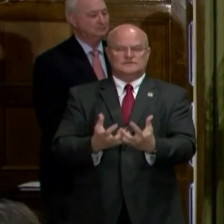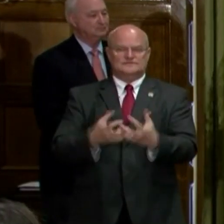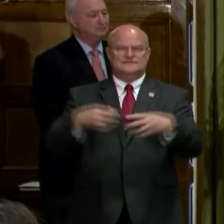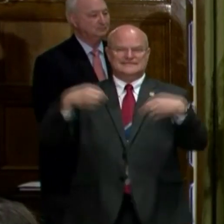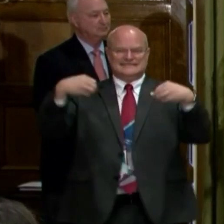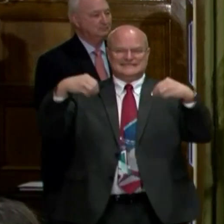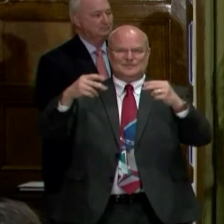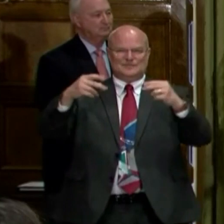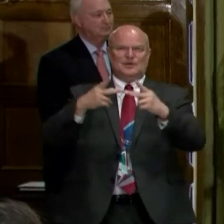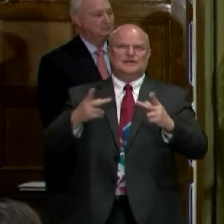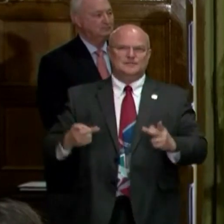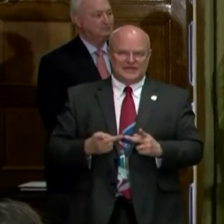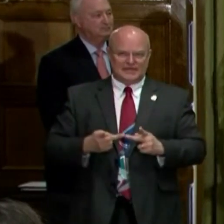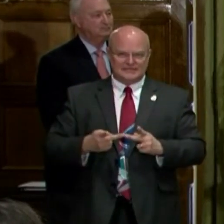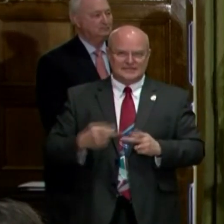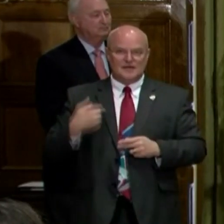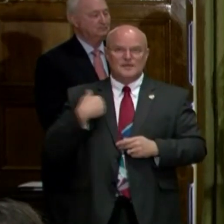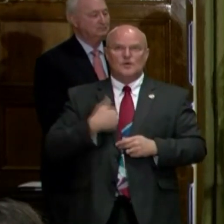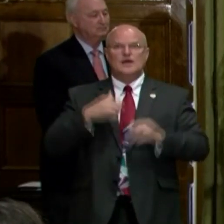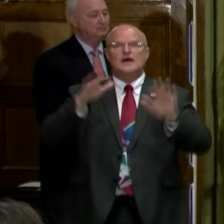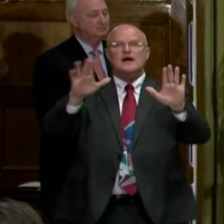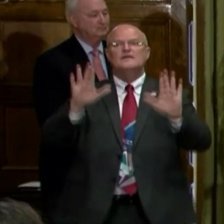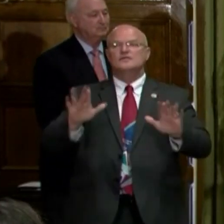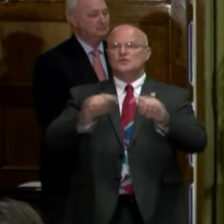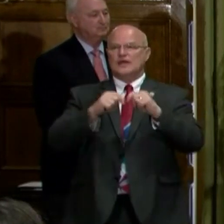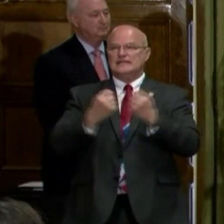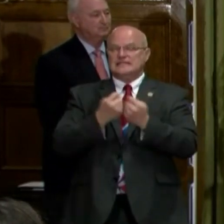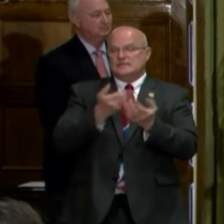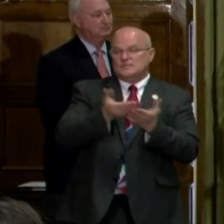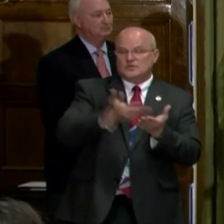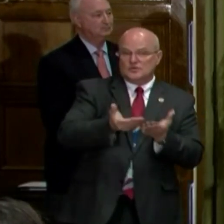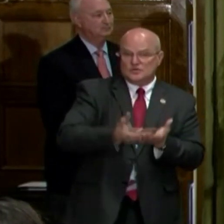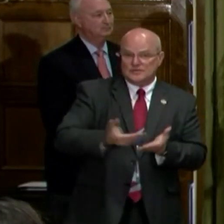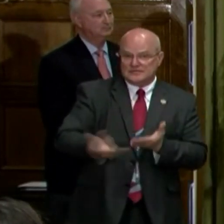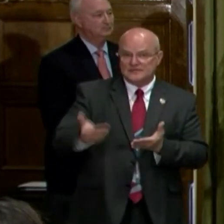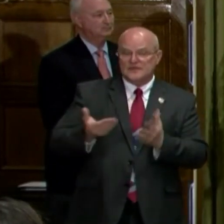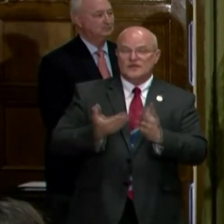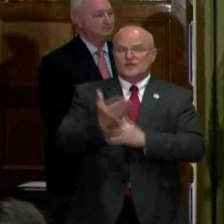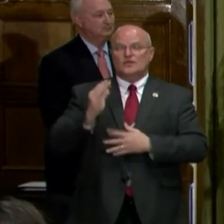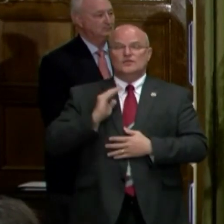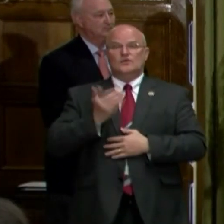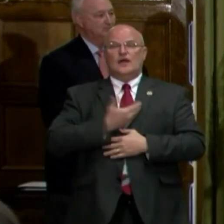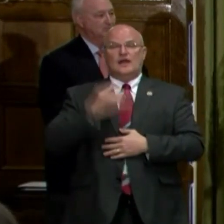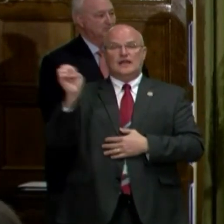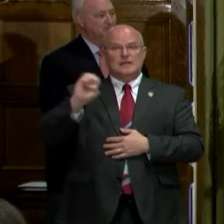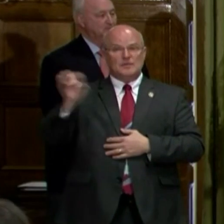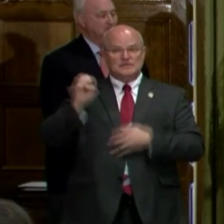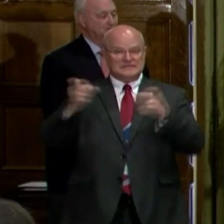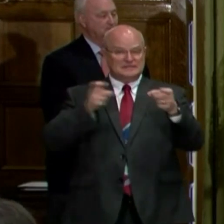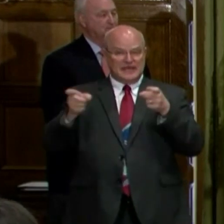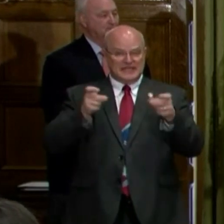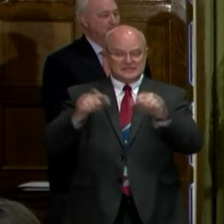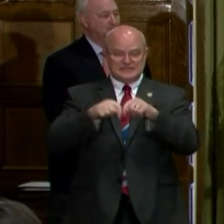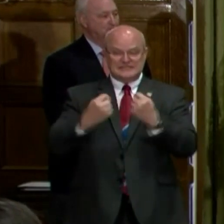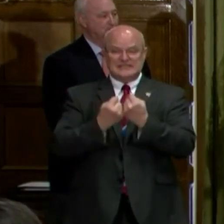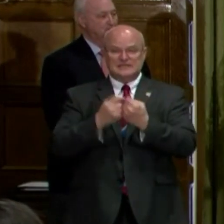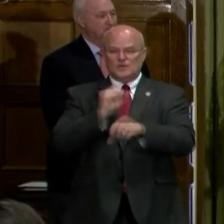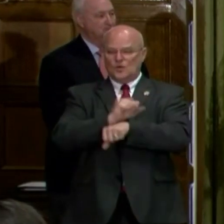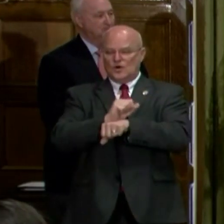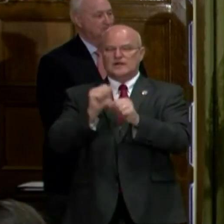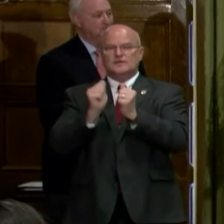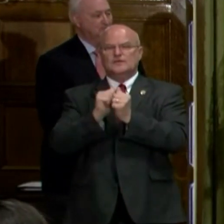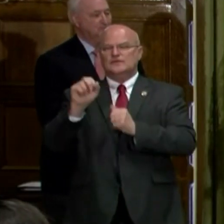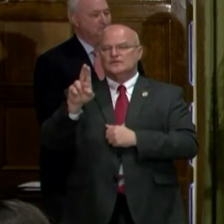marketplace. But we got a great team in procurement through our emergency management, working with UAMS,